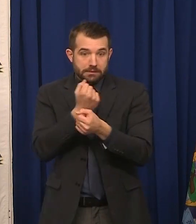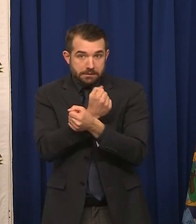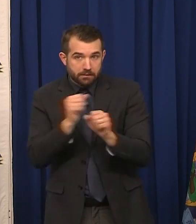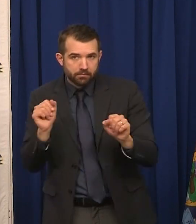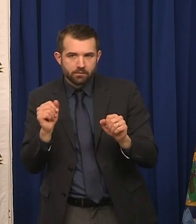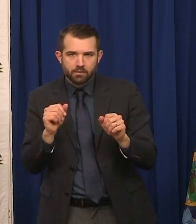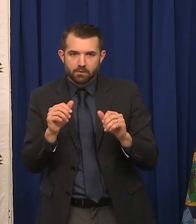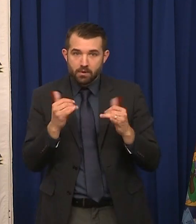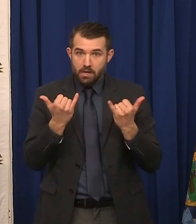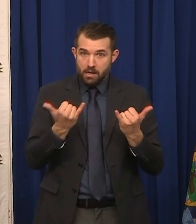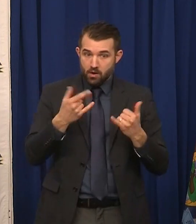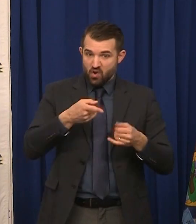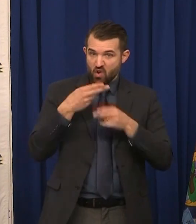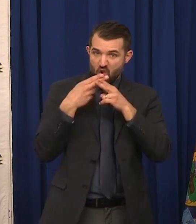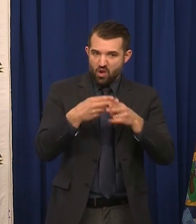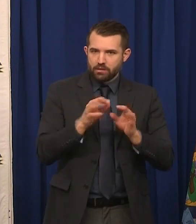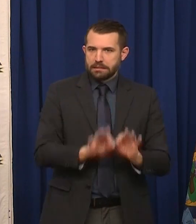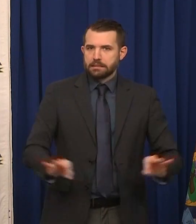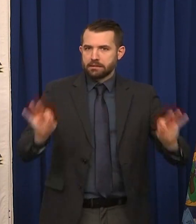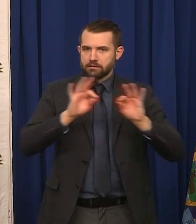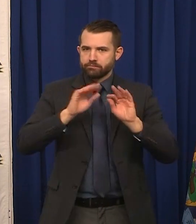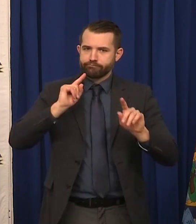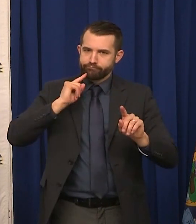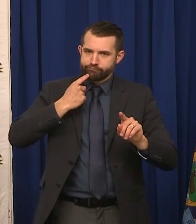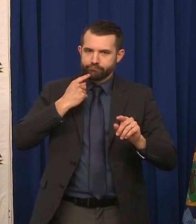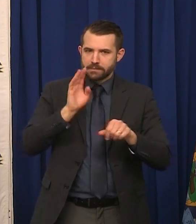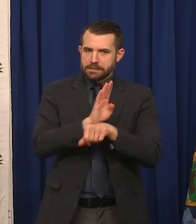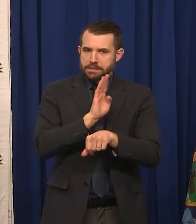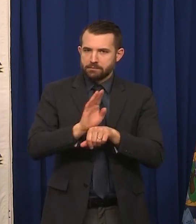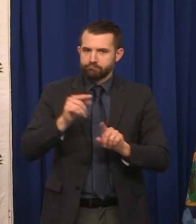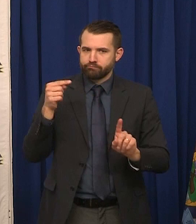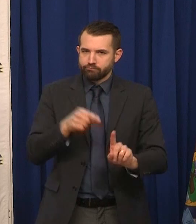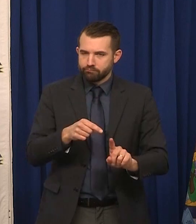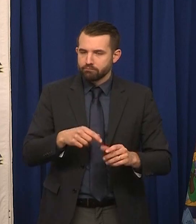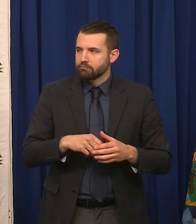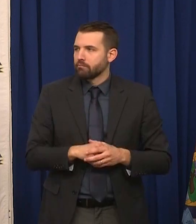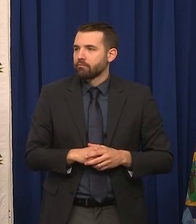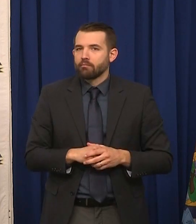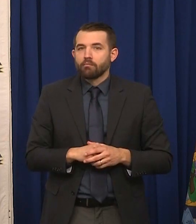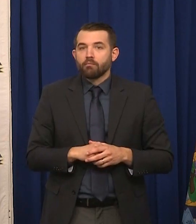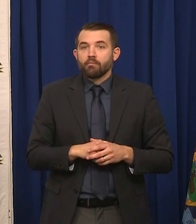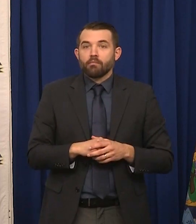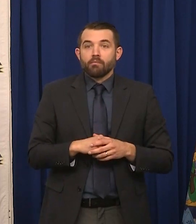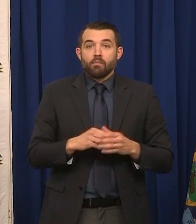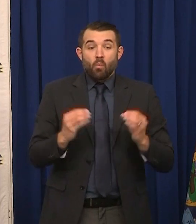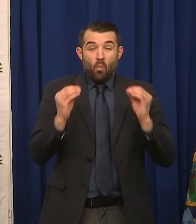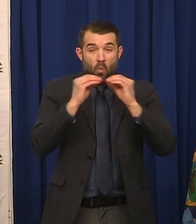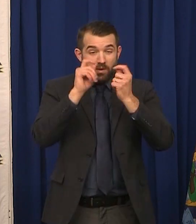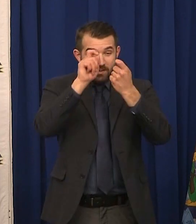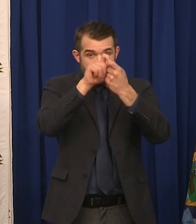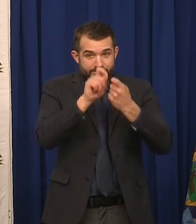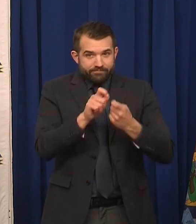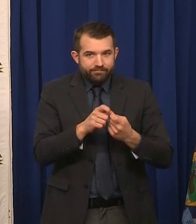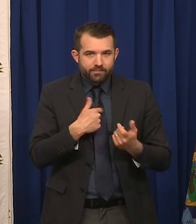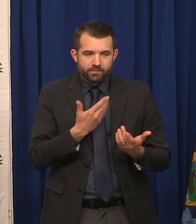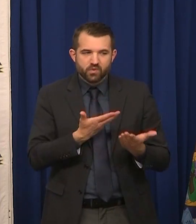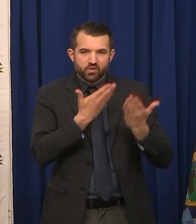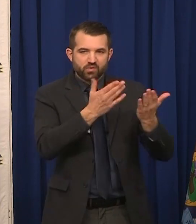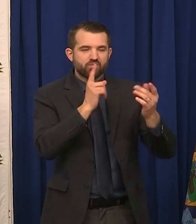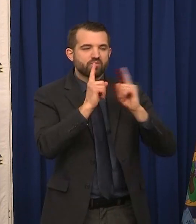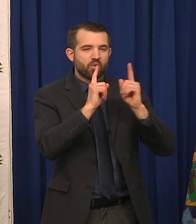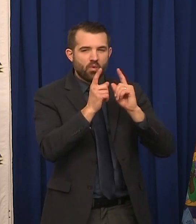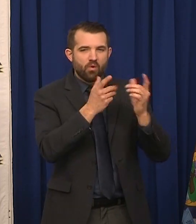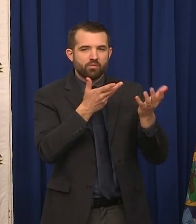as essential. For some of the more detailed pieces, I would probably refer you to the Office of Child and Family Services, to Director Todd